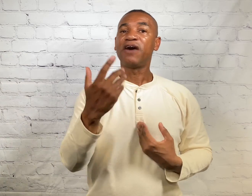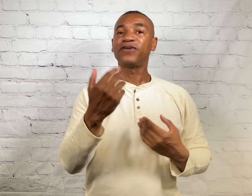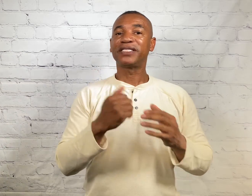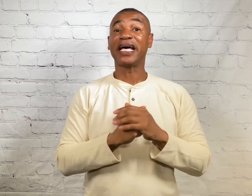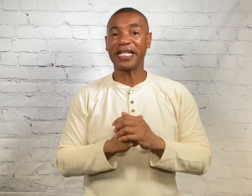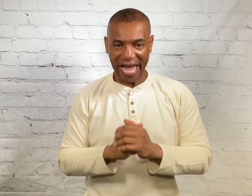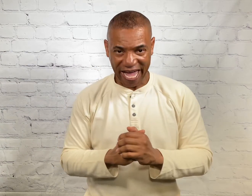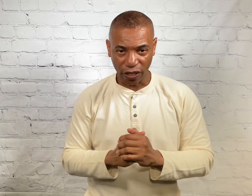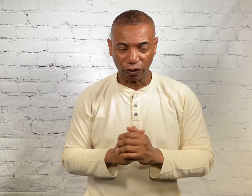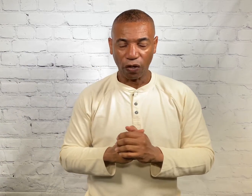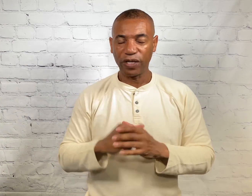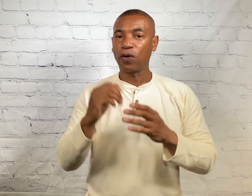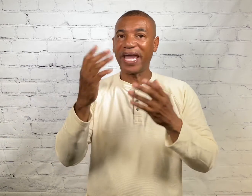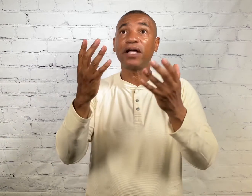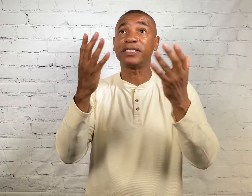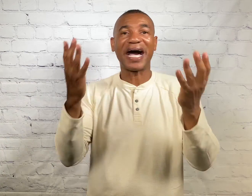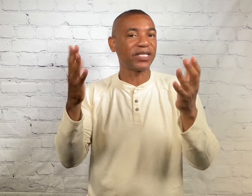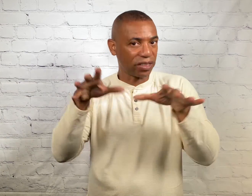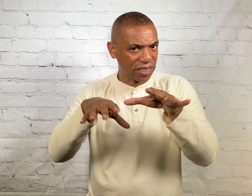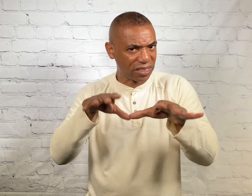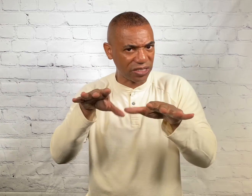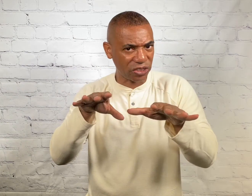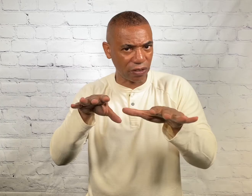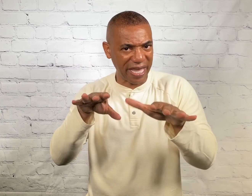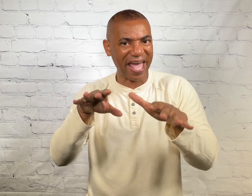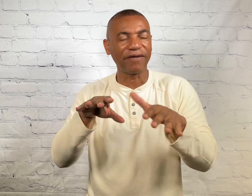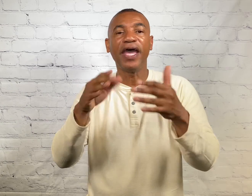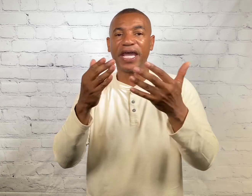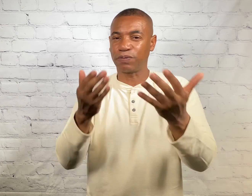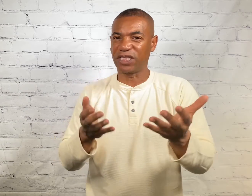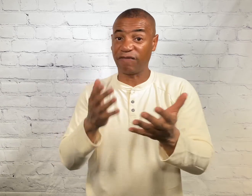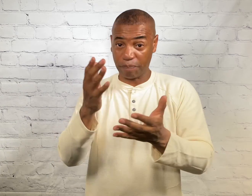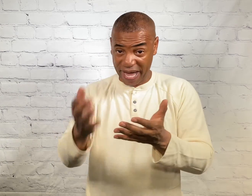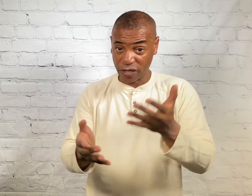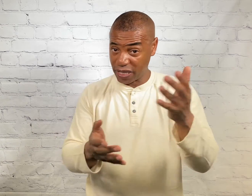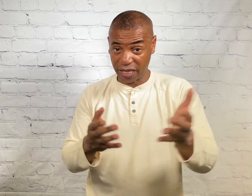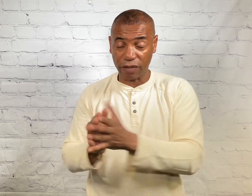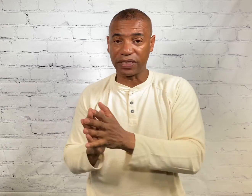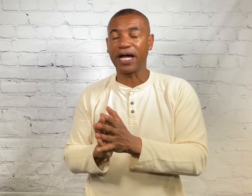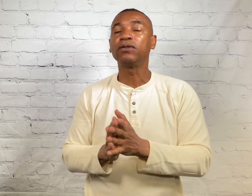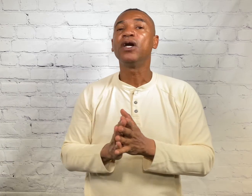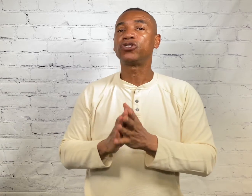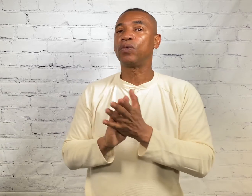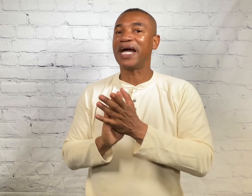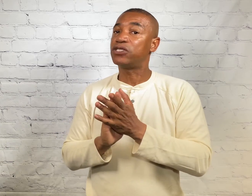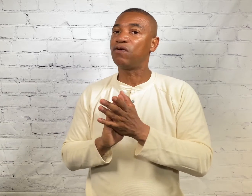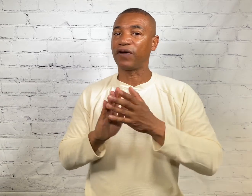for the sign hail. We know hail is ice, and it doesn't necessarily have a specific pattern that it comes down. So what I do for